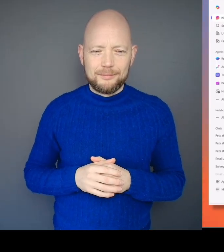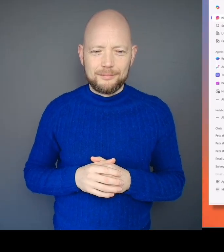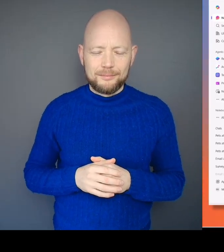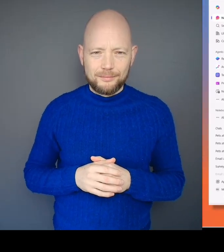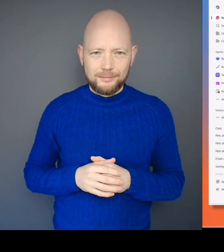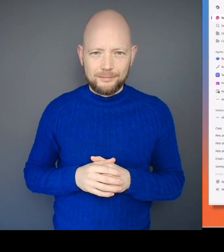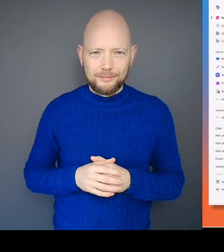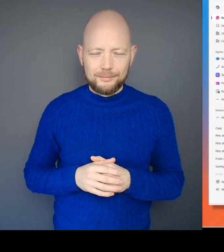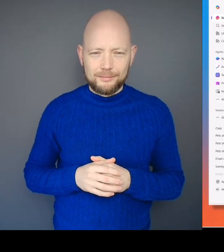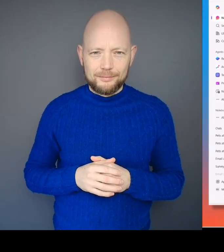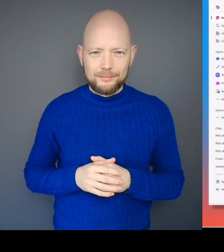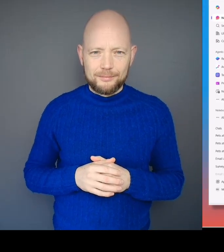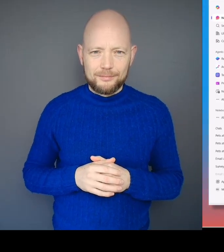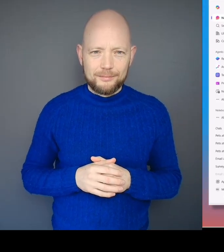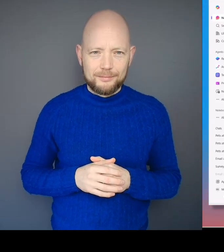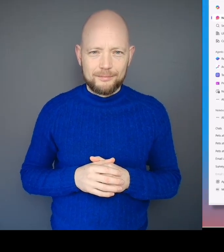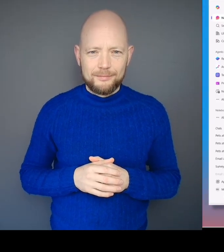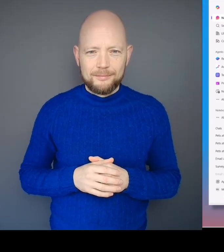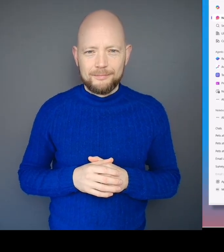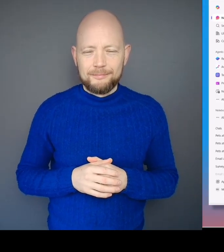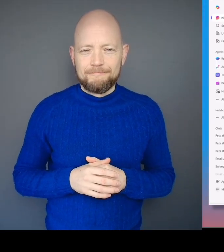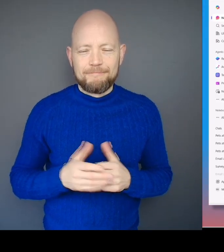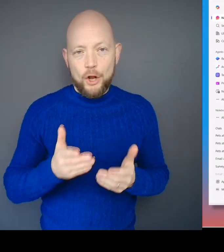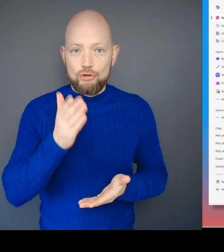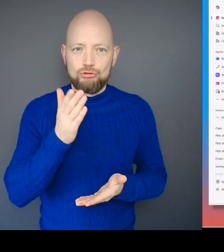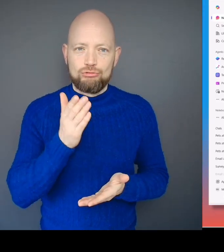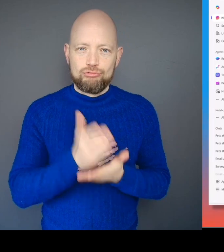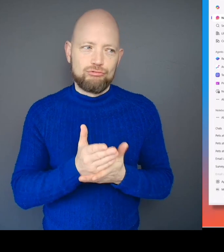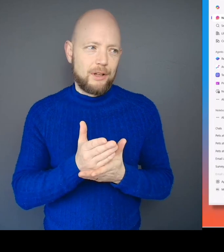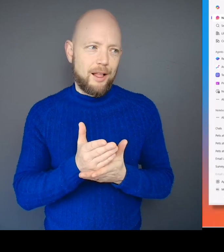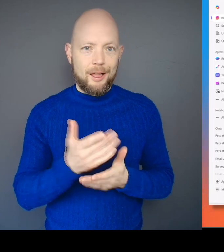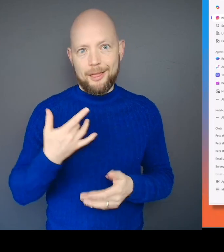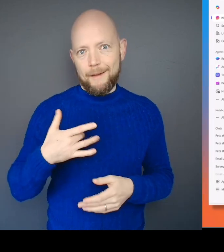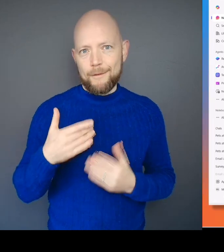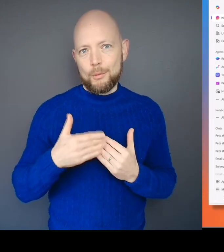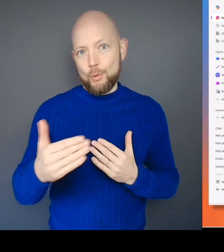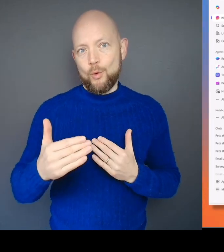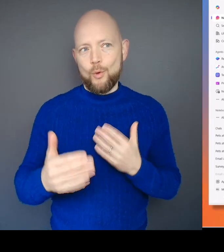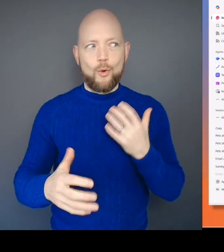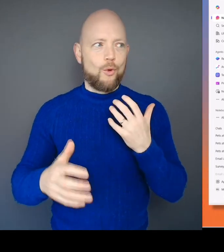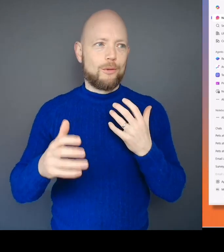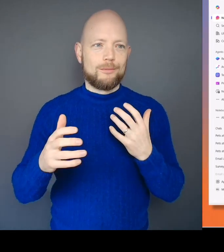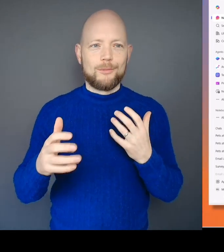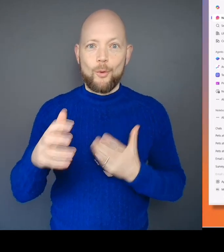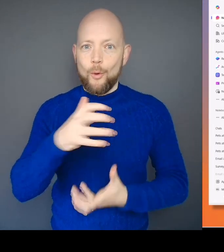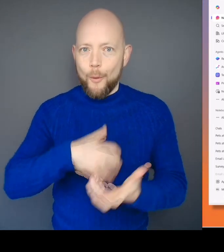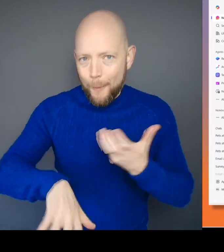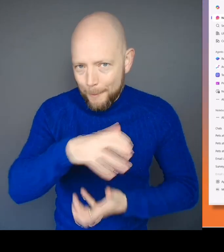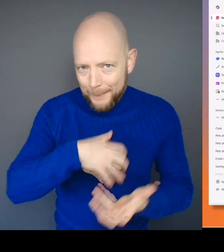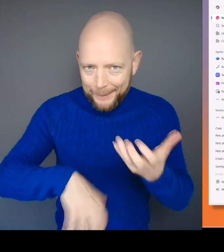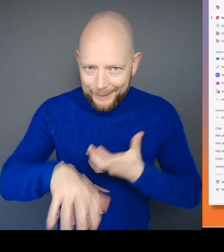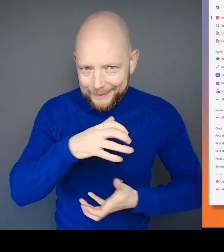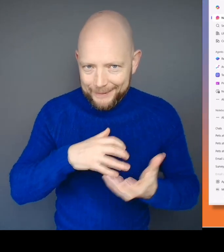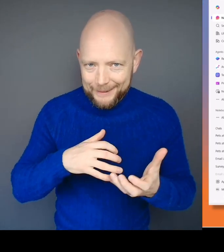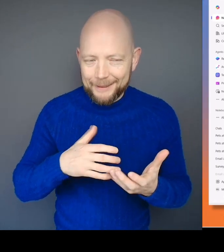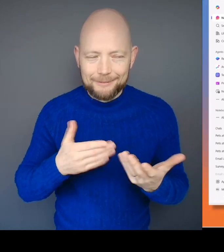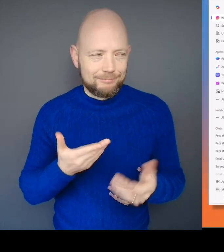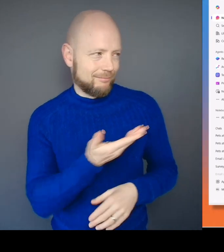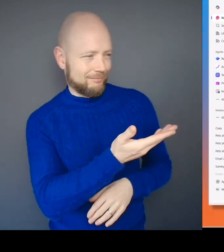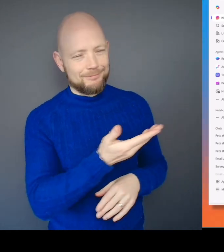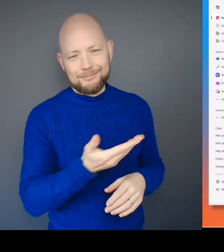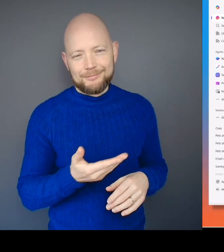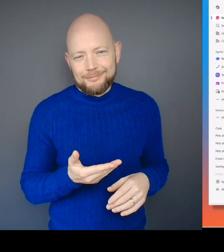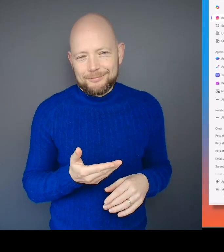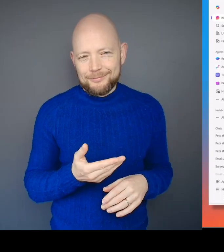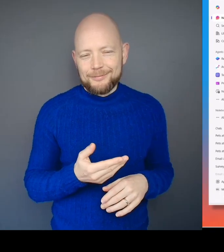start typing it in, again, in a real world scenario rather than this lovely neat demo system. That can be quite hard to remember what it's called, or